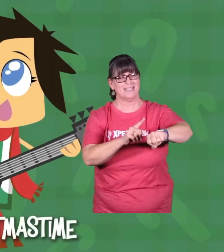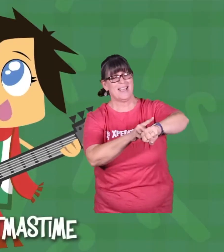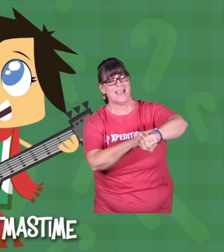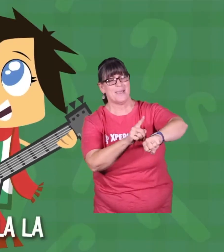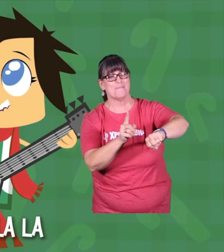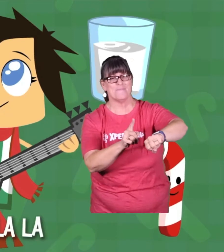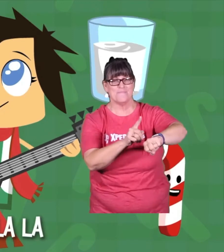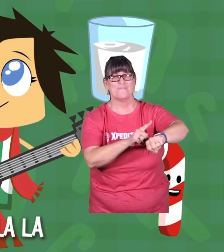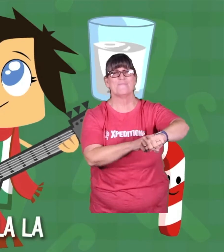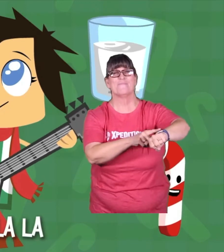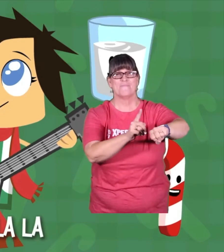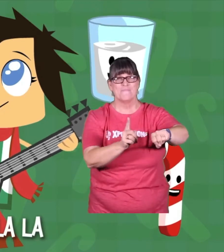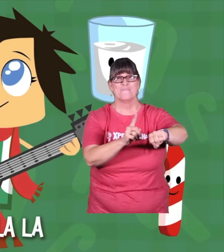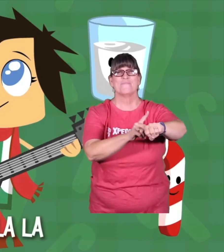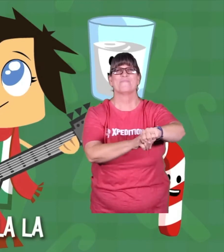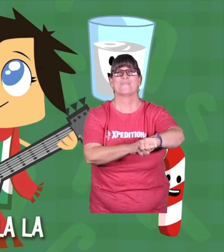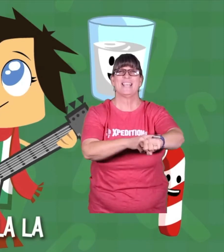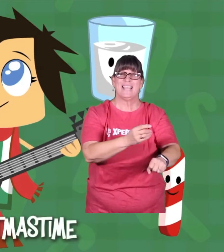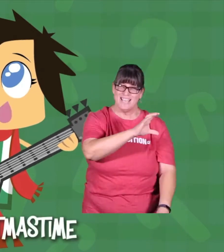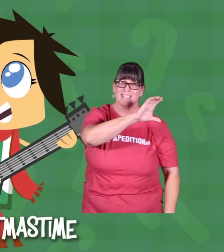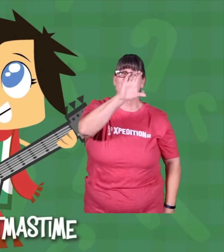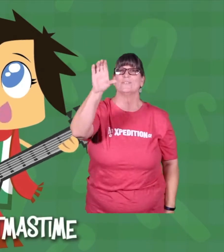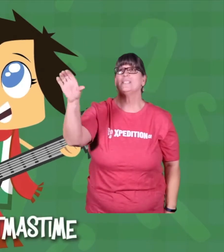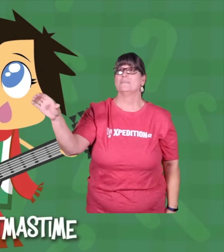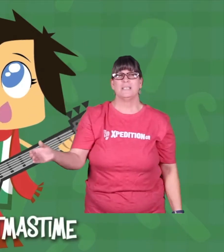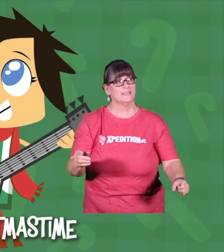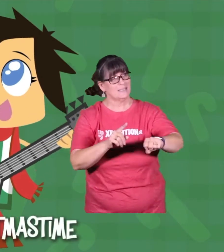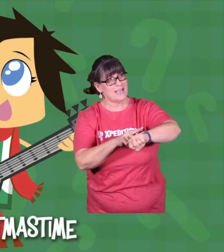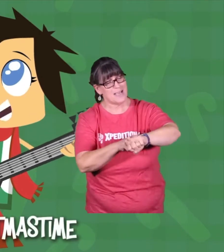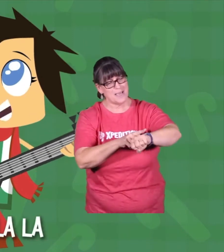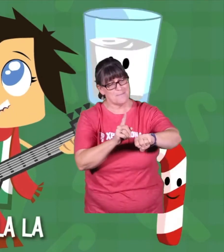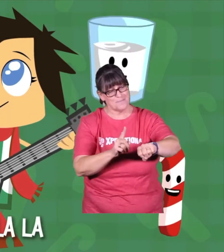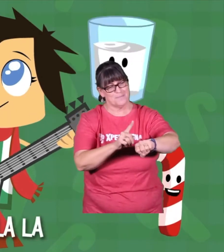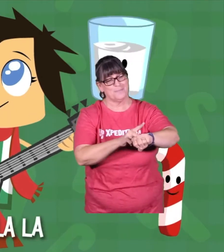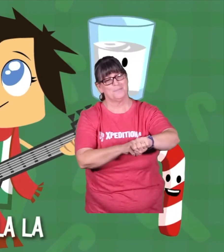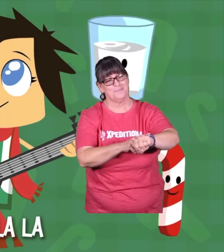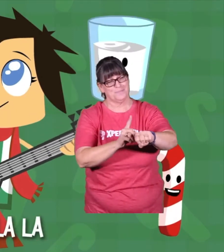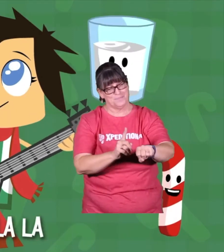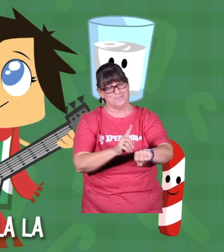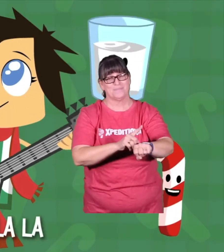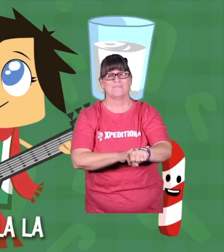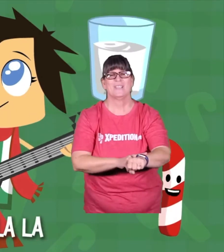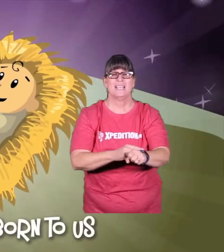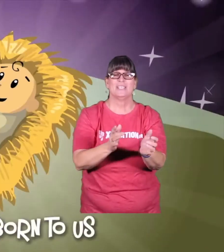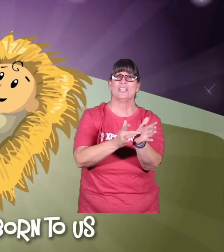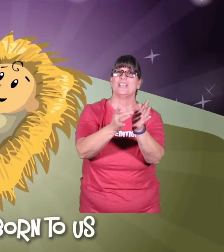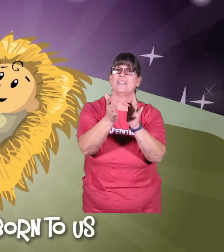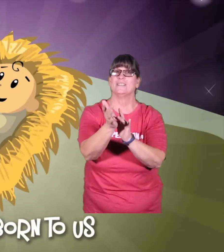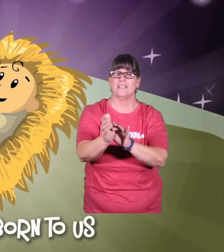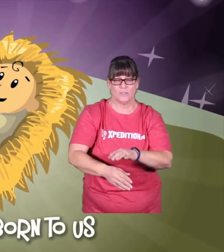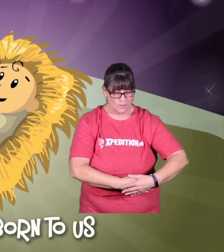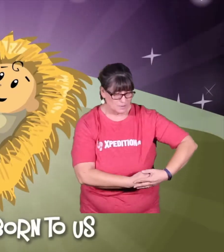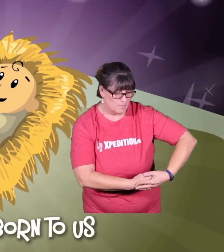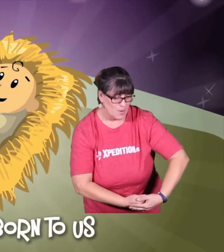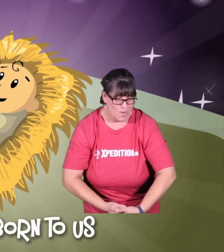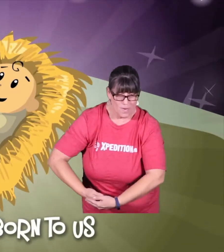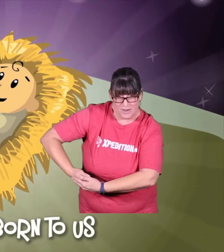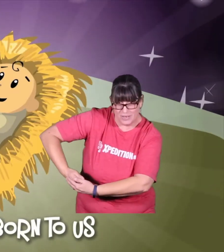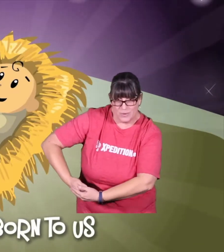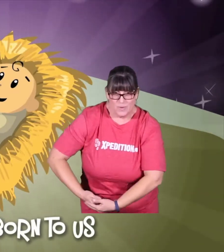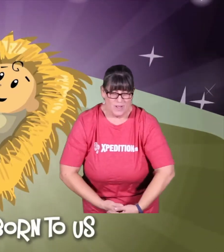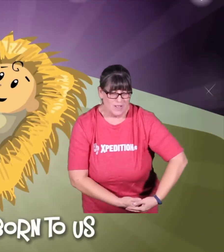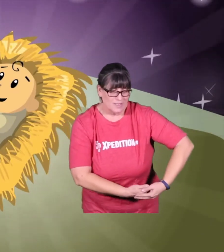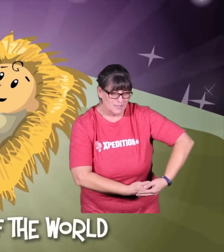Christmas time It's la, la, la, la It's Christmas time Ha, la, la, la, la Jesus was